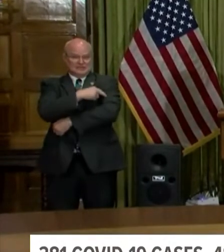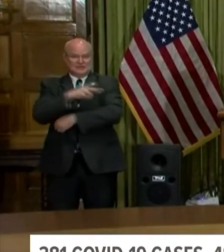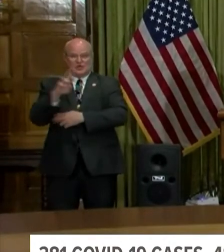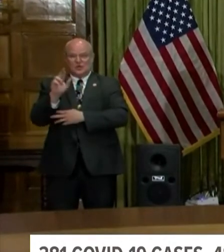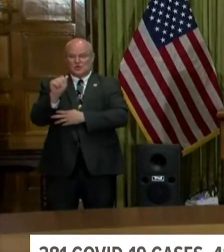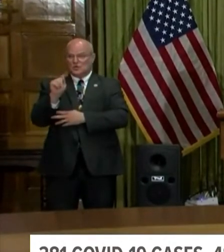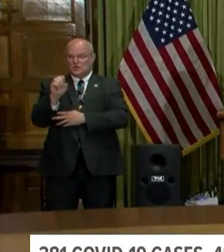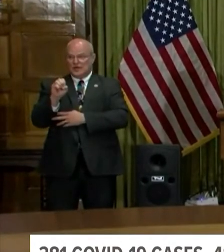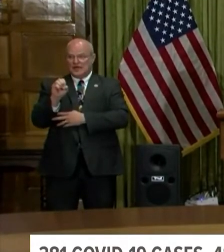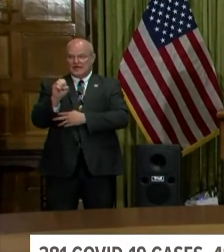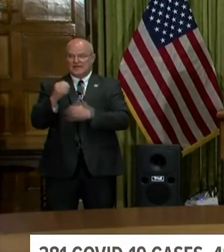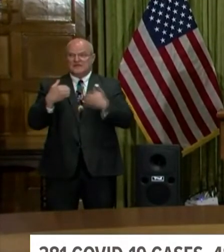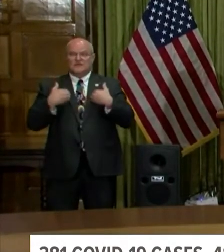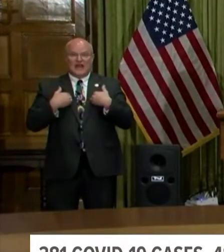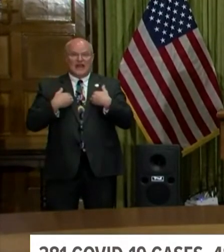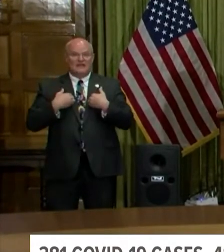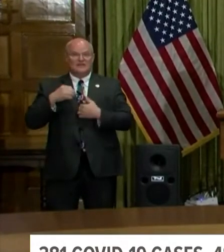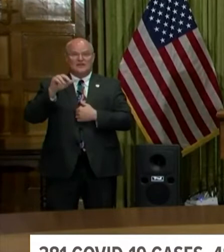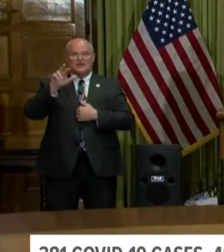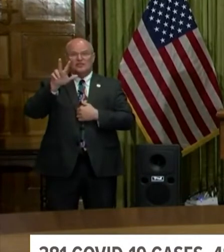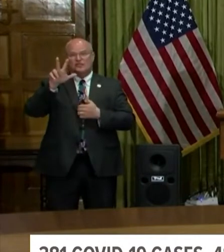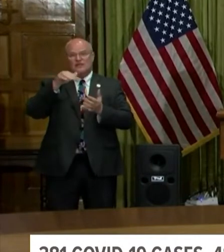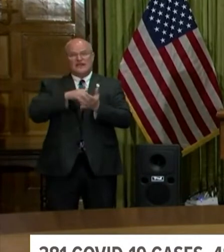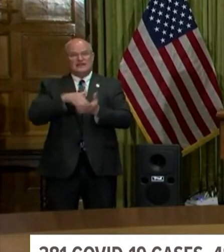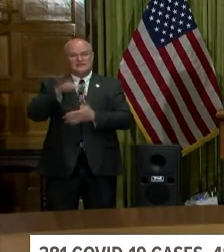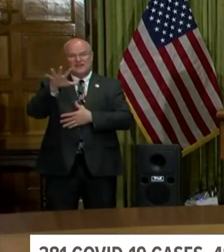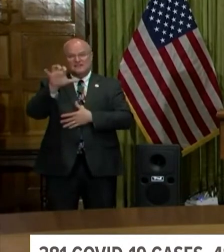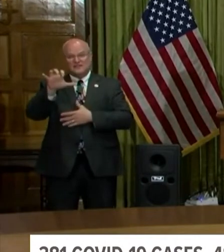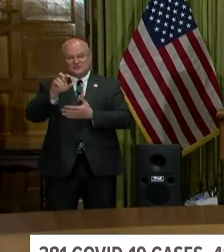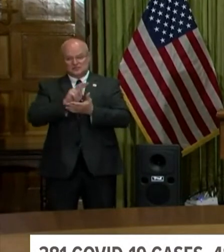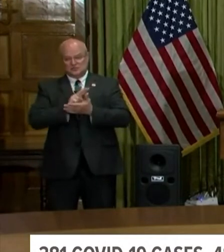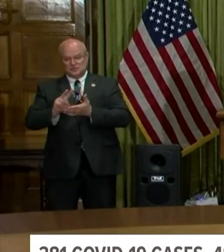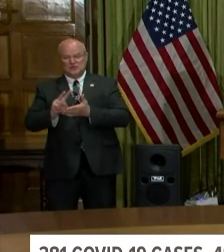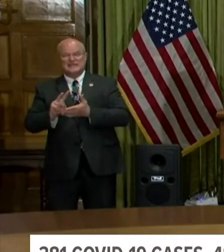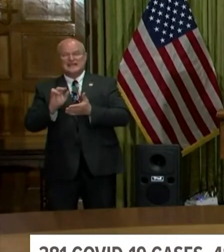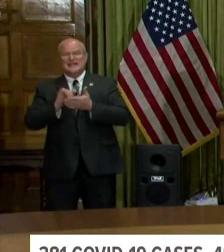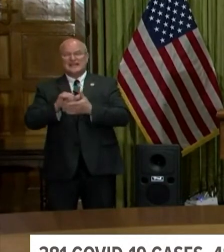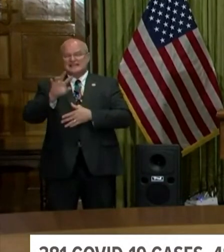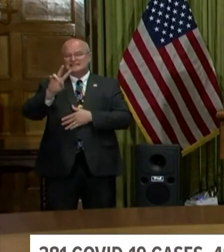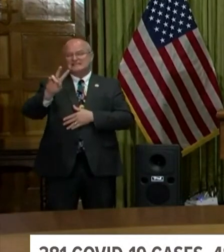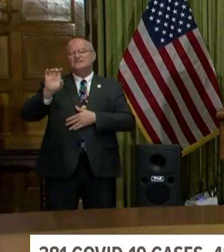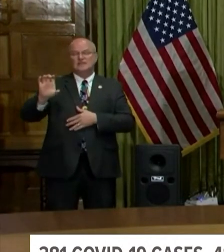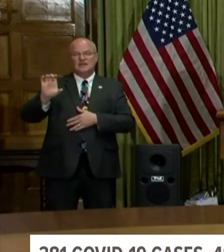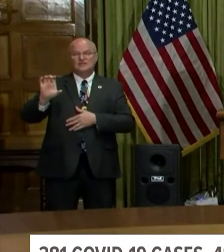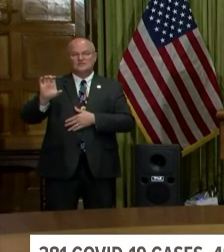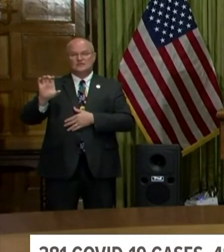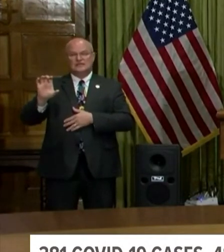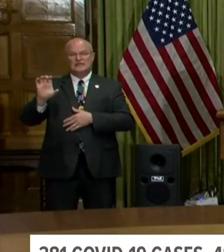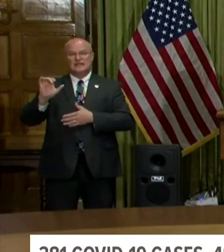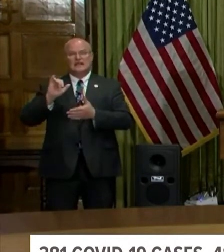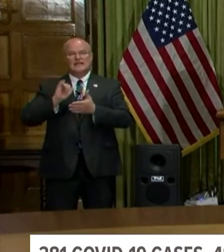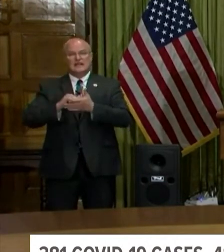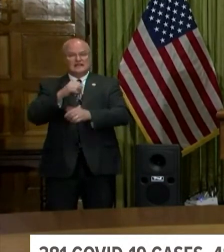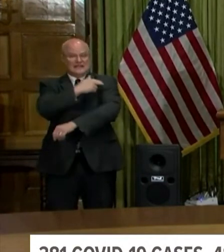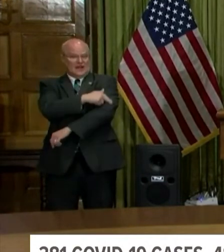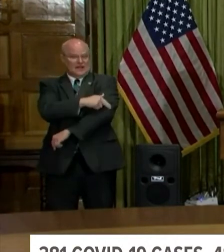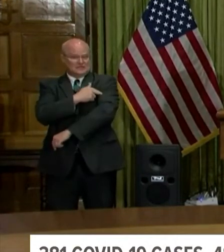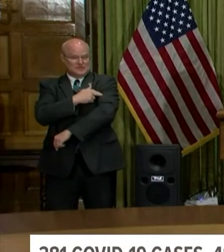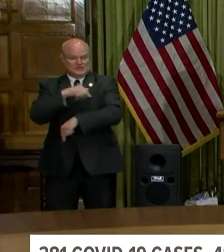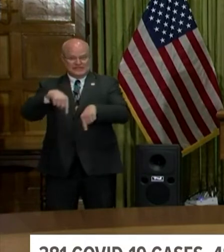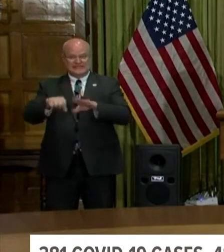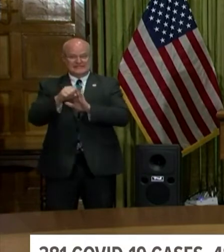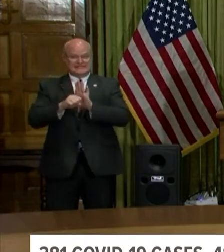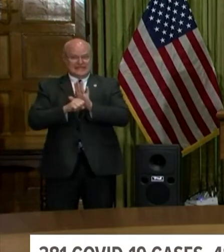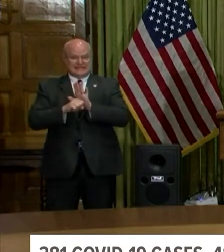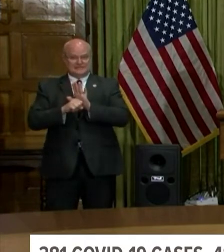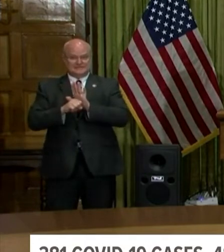rate, and if you have 3,500 in 2 weeks, that's 700 cases that are hospitalized in our